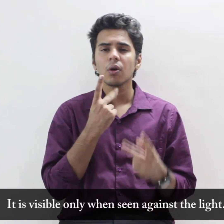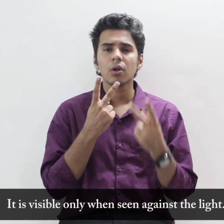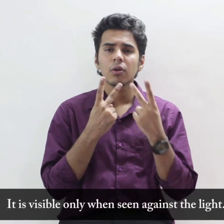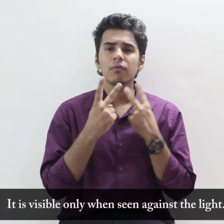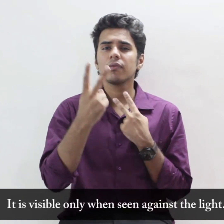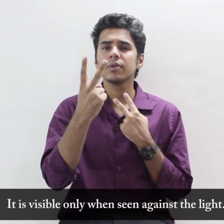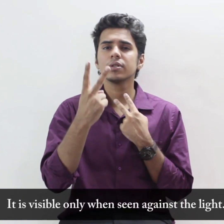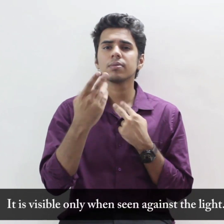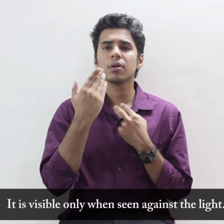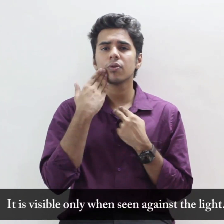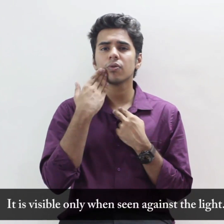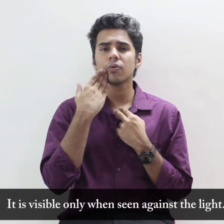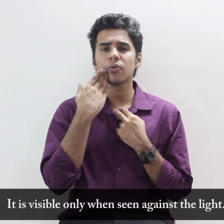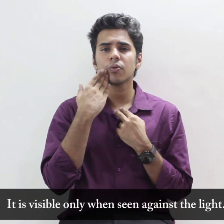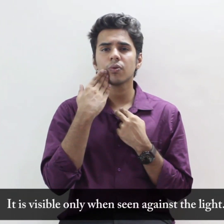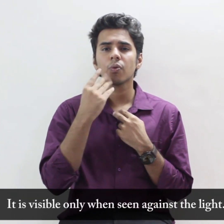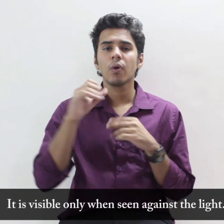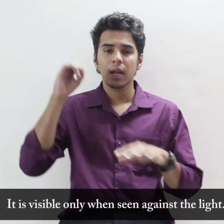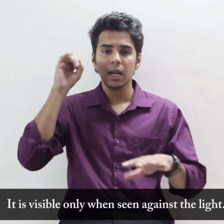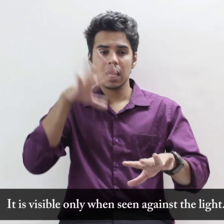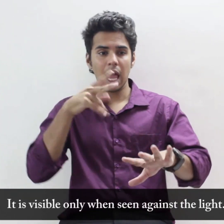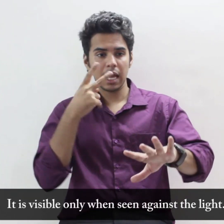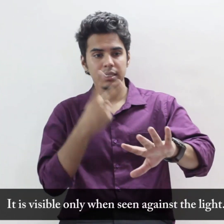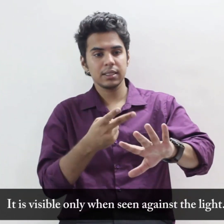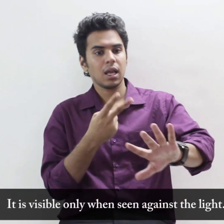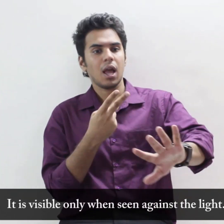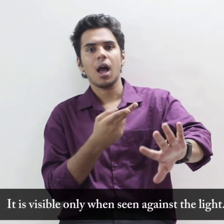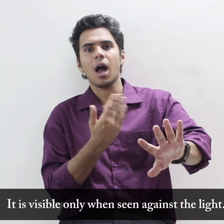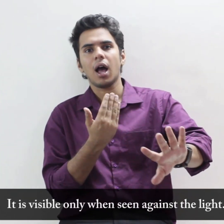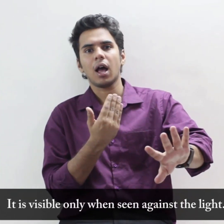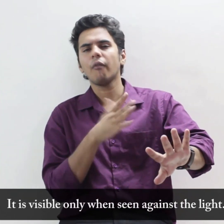It is visible only when seen against the light.